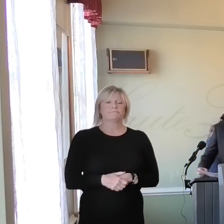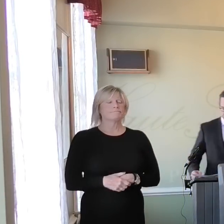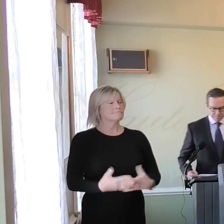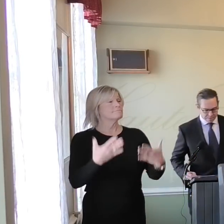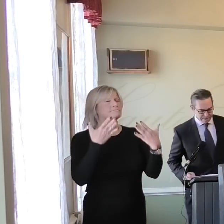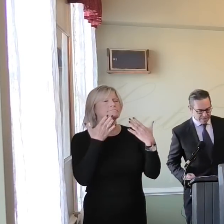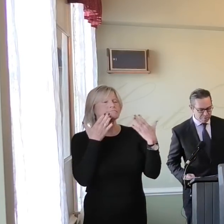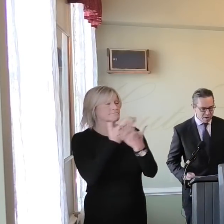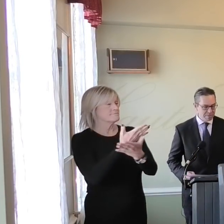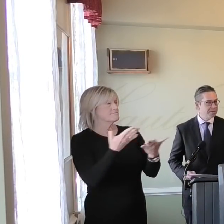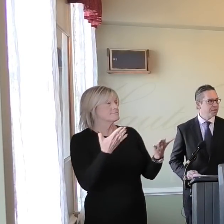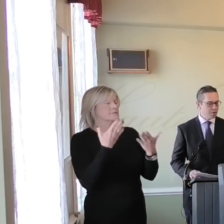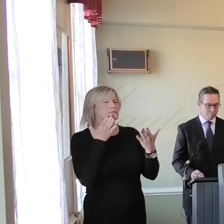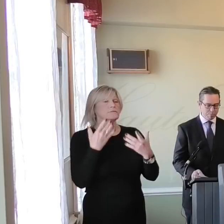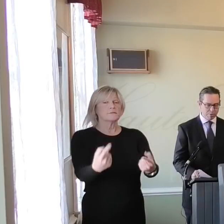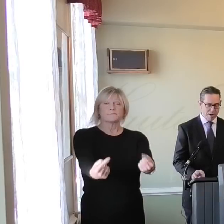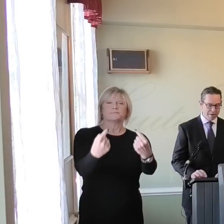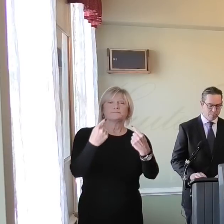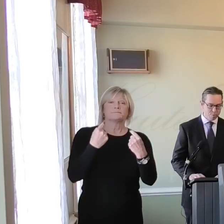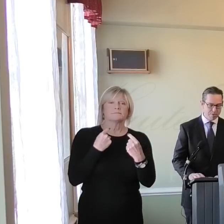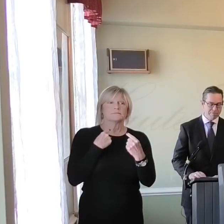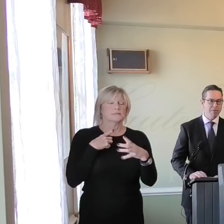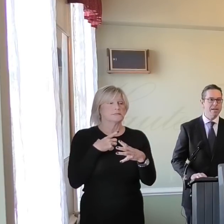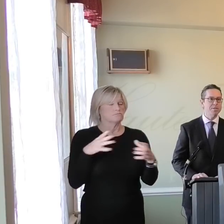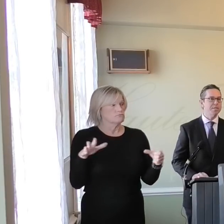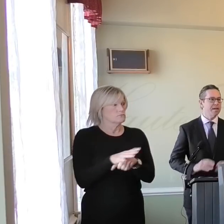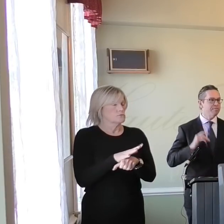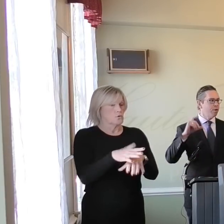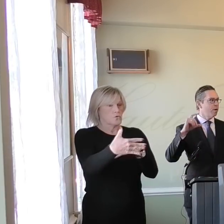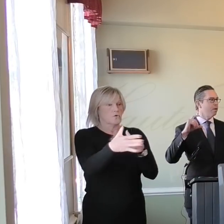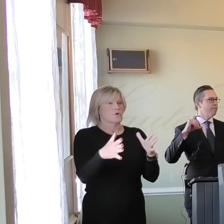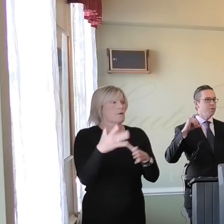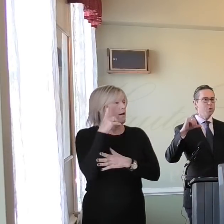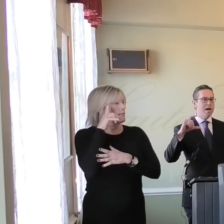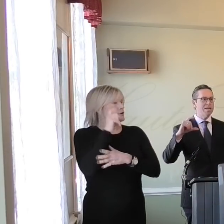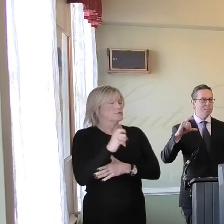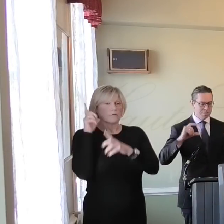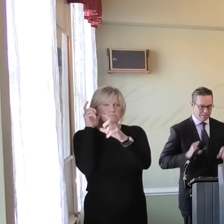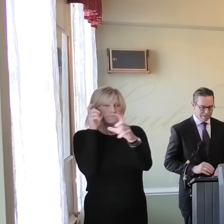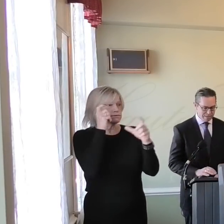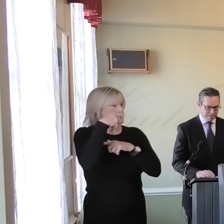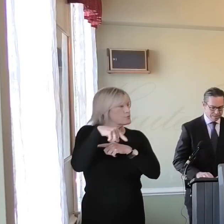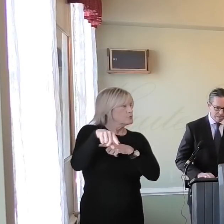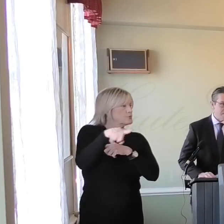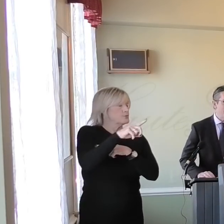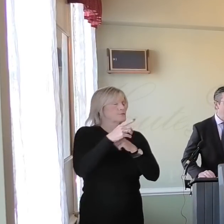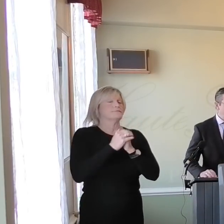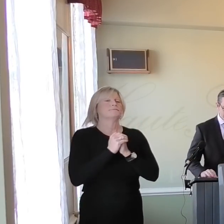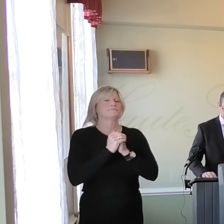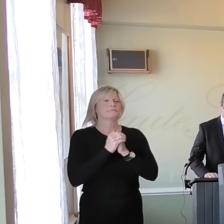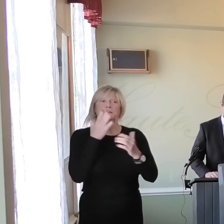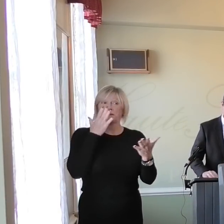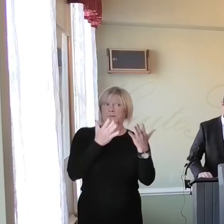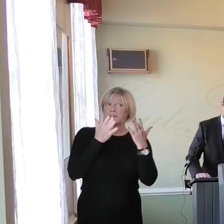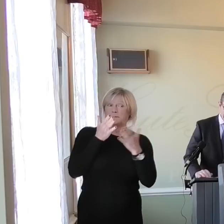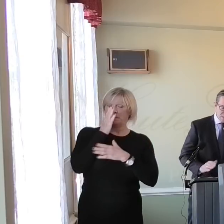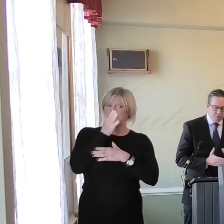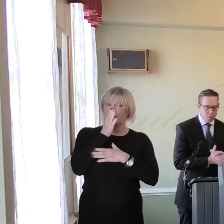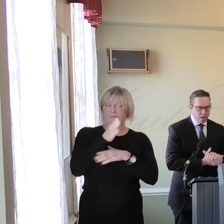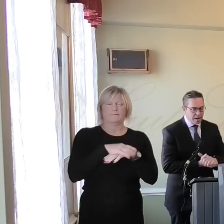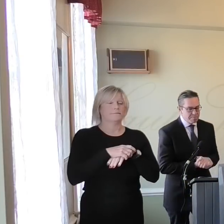Thanks, everybody. Thanks for coming. It's a crowded room. I feel like I should take a photo of you guys, and I might do that in a